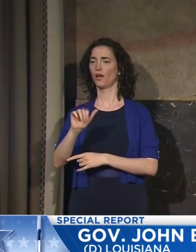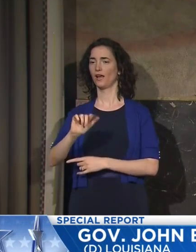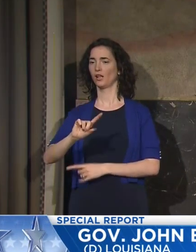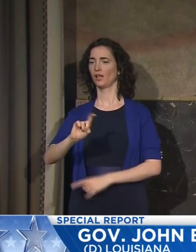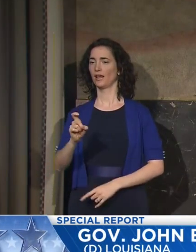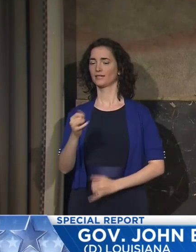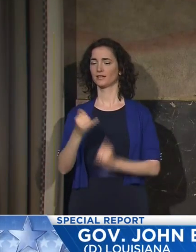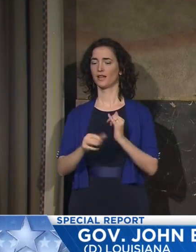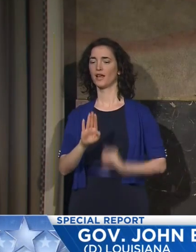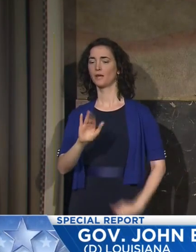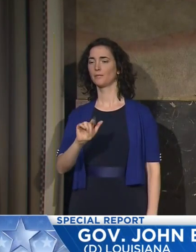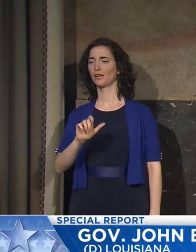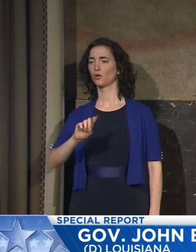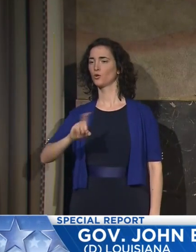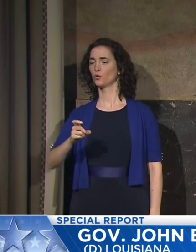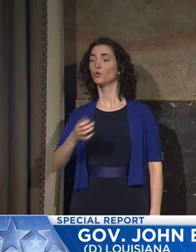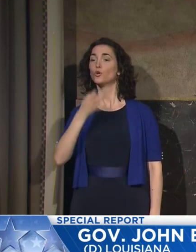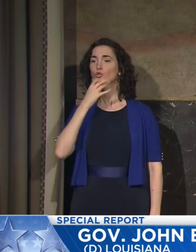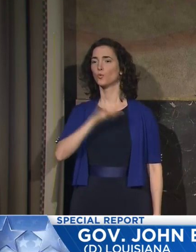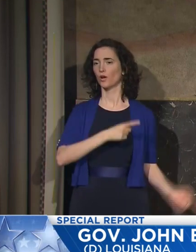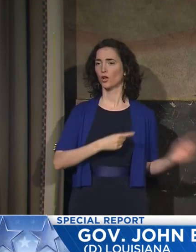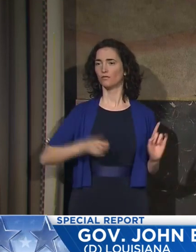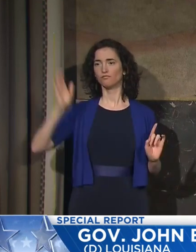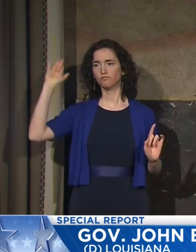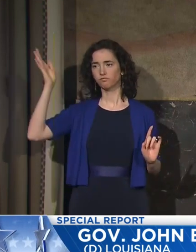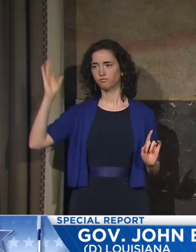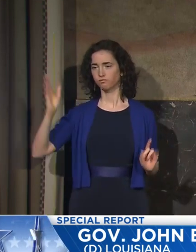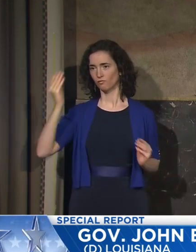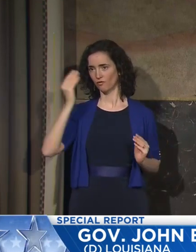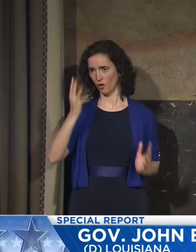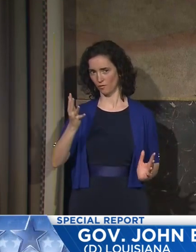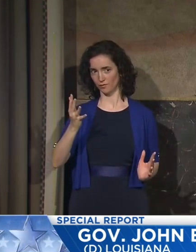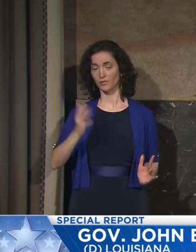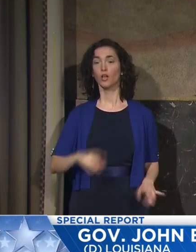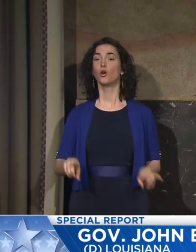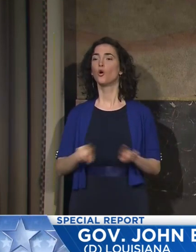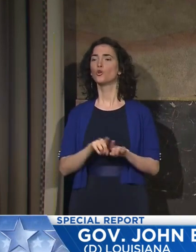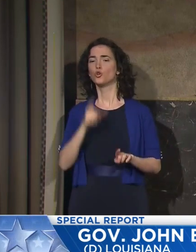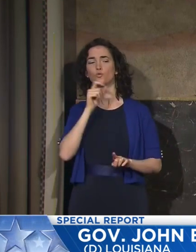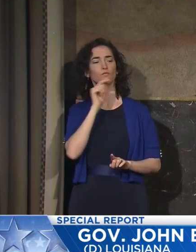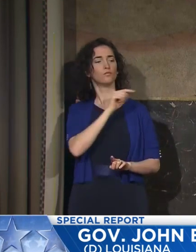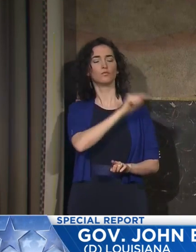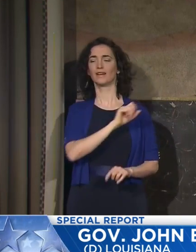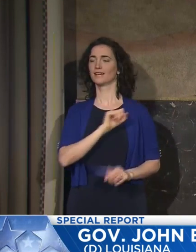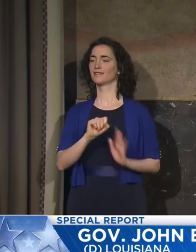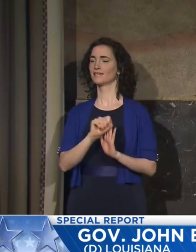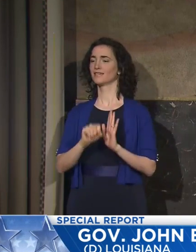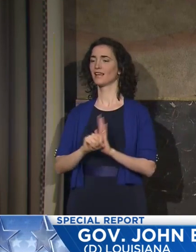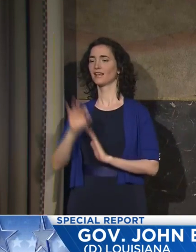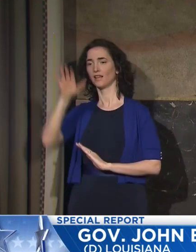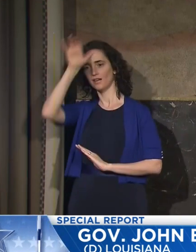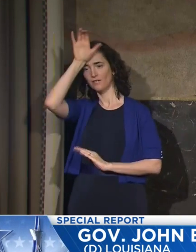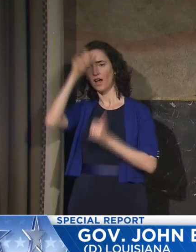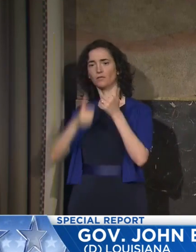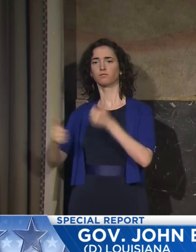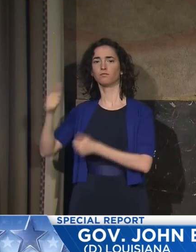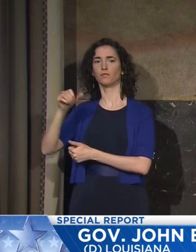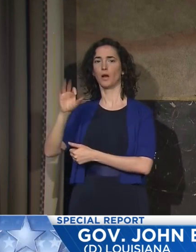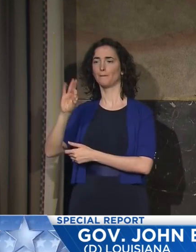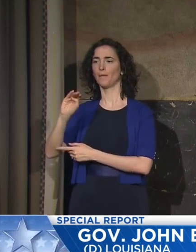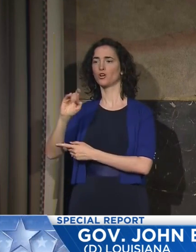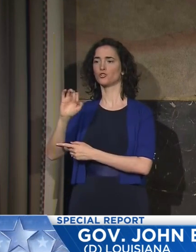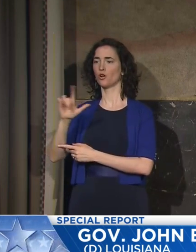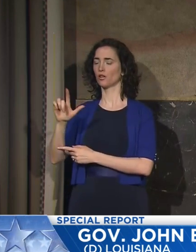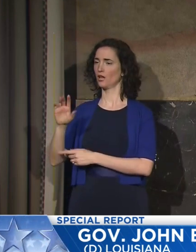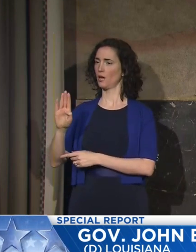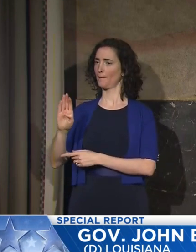to present some information in just a moment. We also have State Fire Marshal Butch Browning, who will be here to